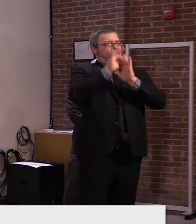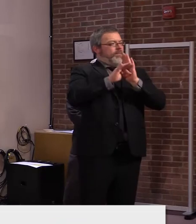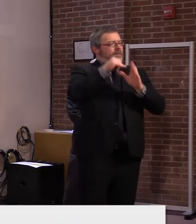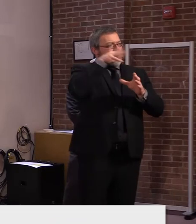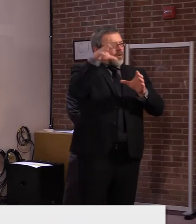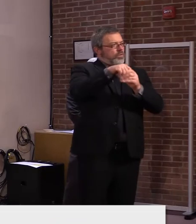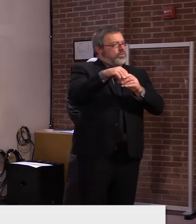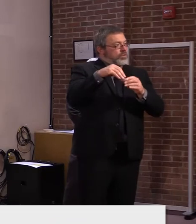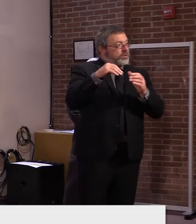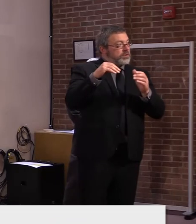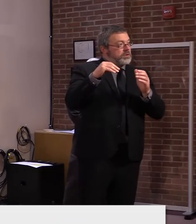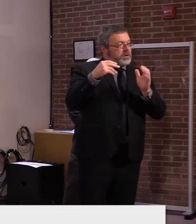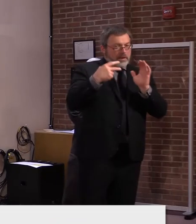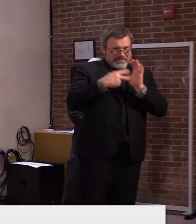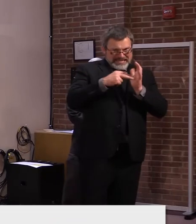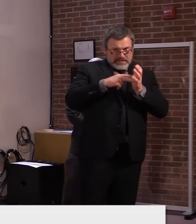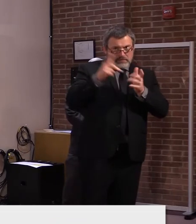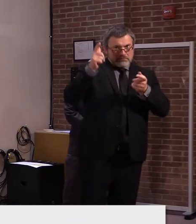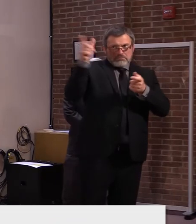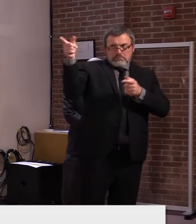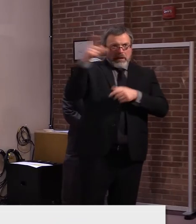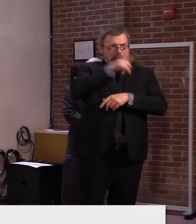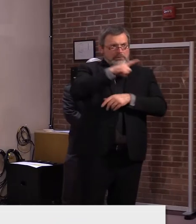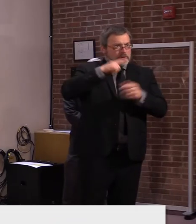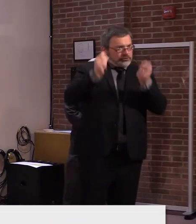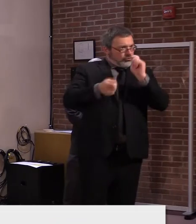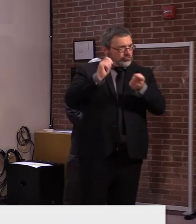robust discussion. I think that